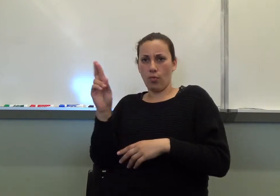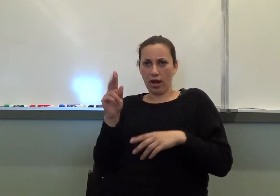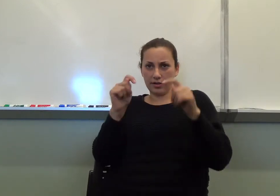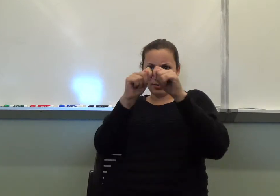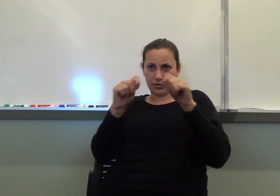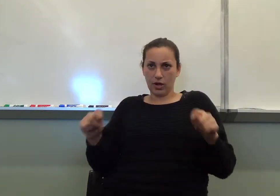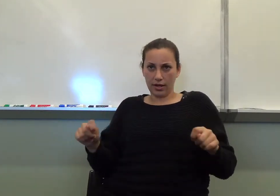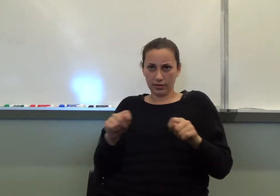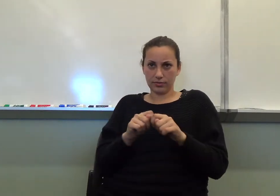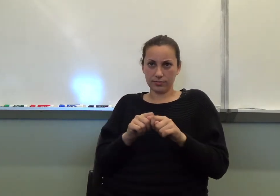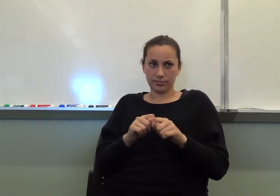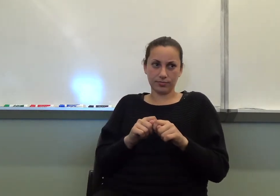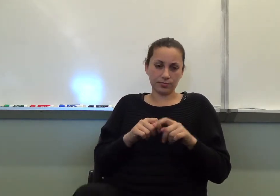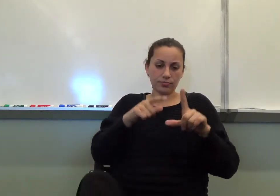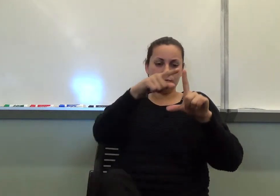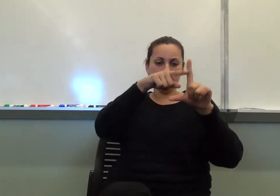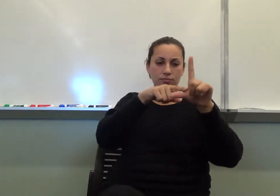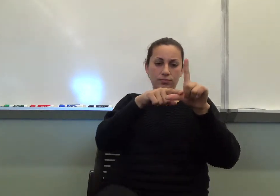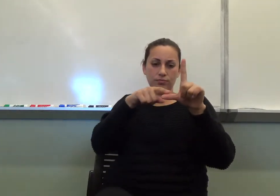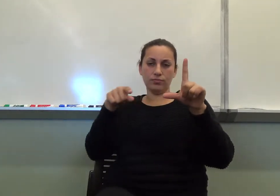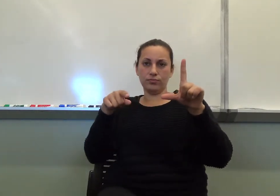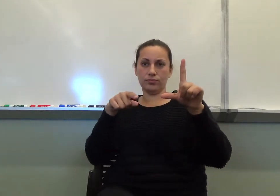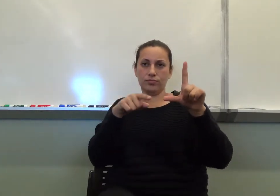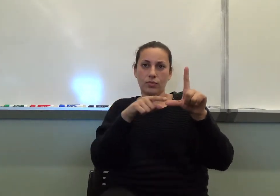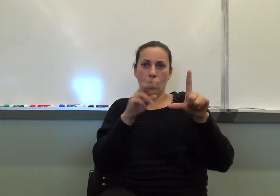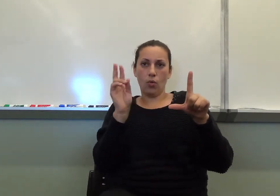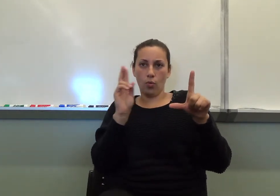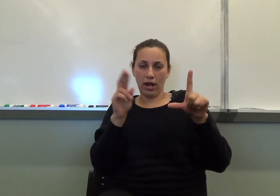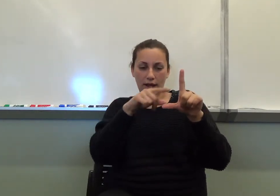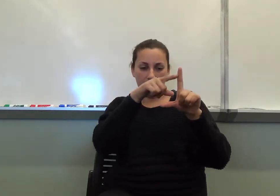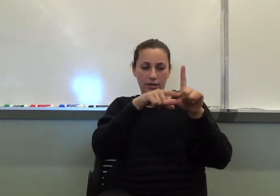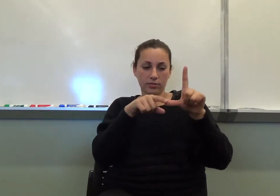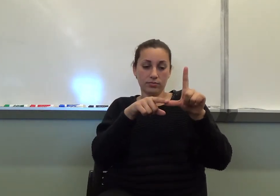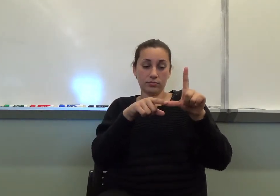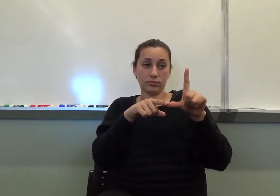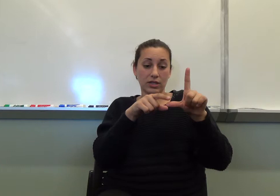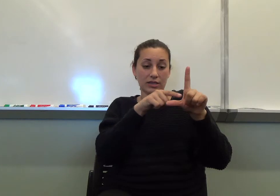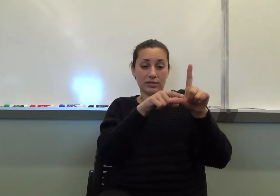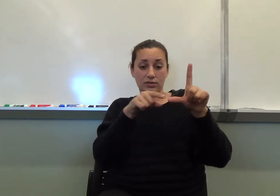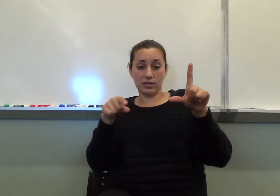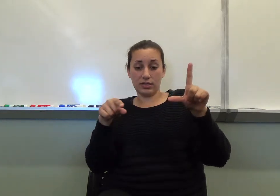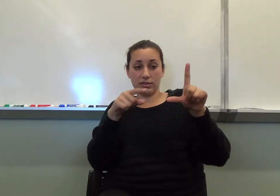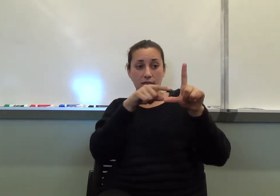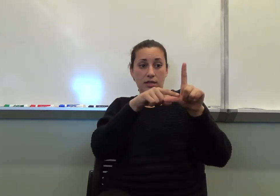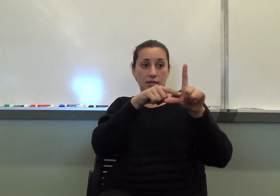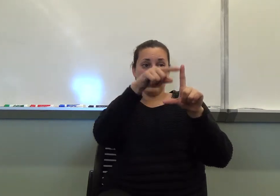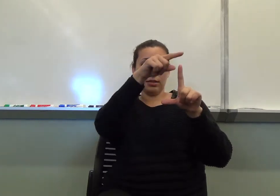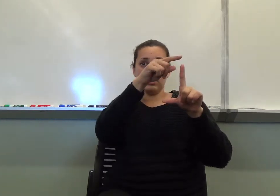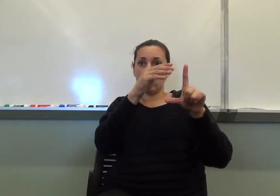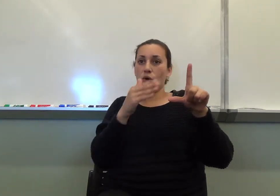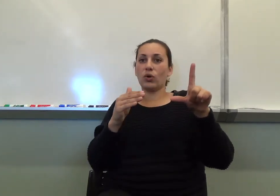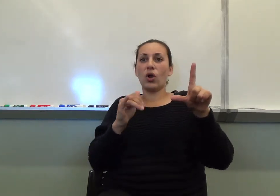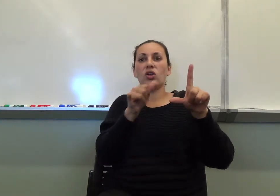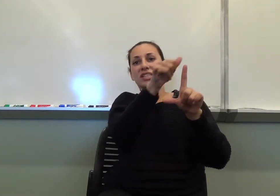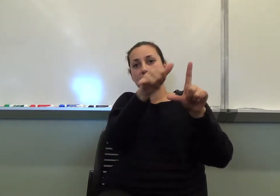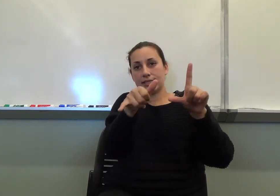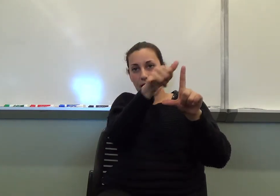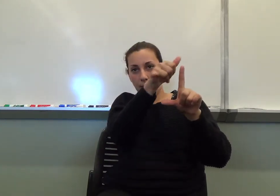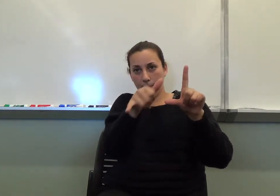This is a right angle in there, and I make the sides equal length. So these two sides are equal length. These two sides